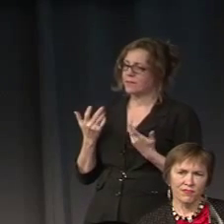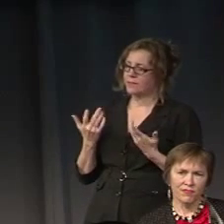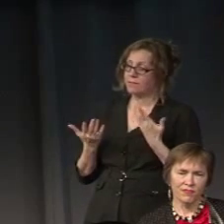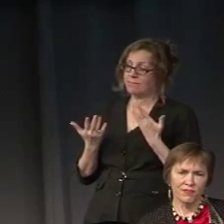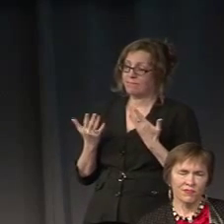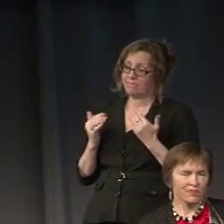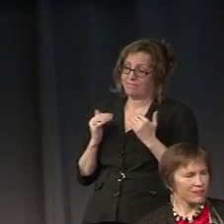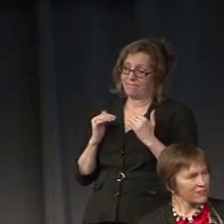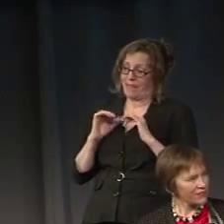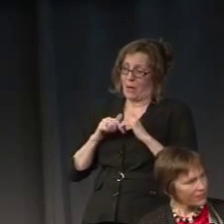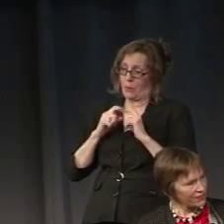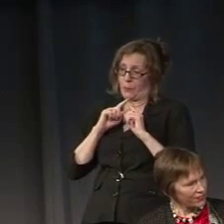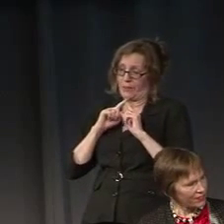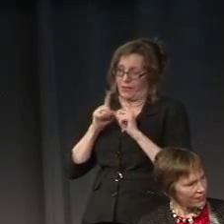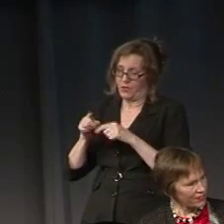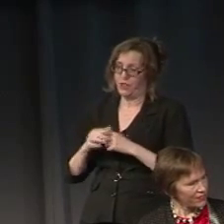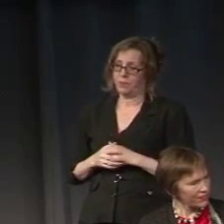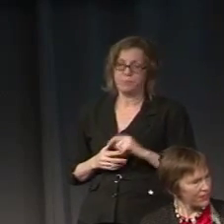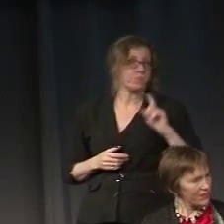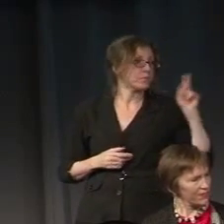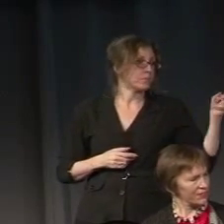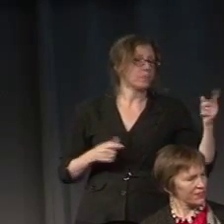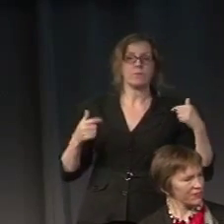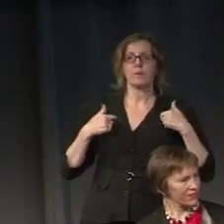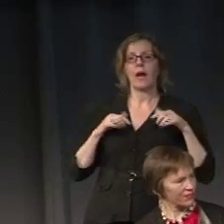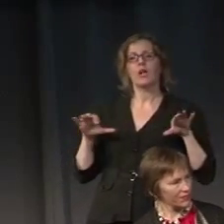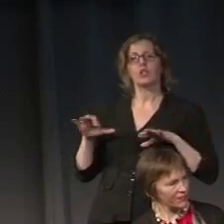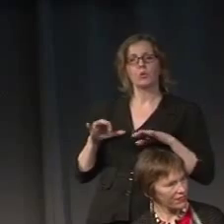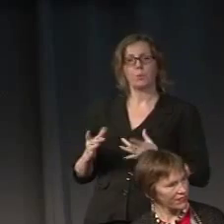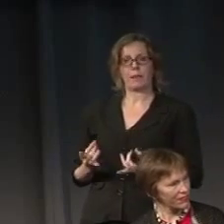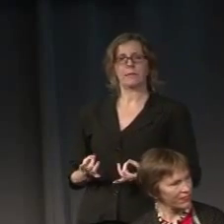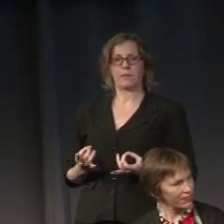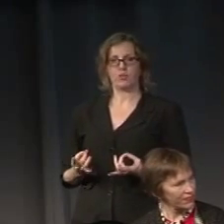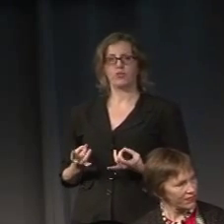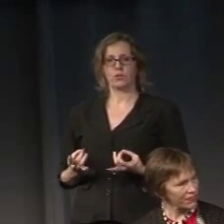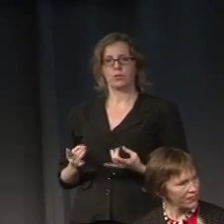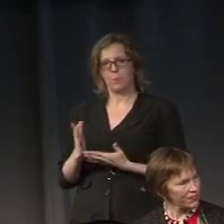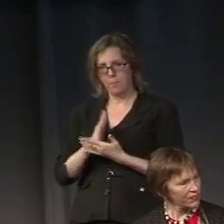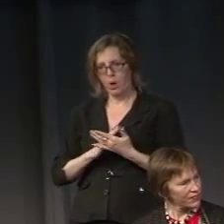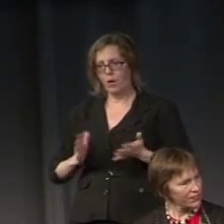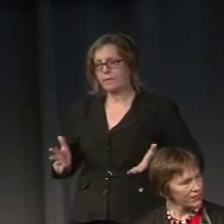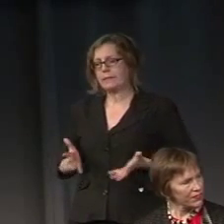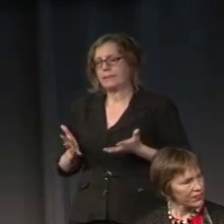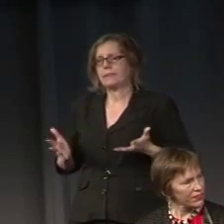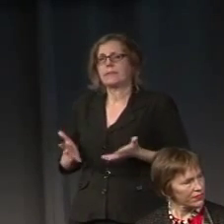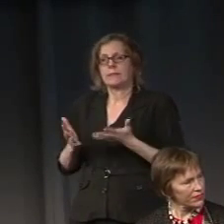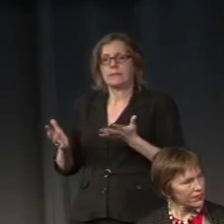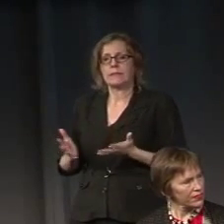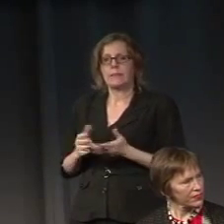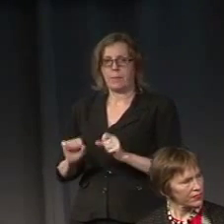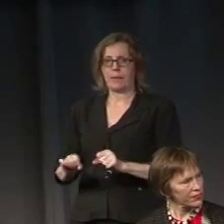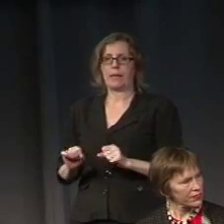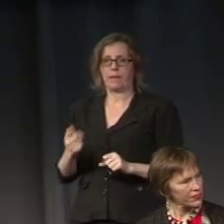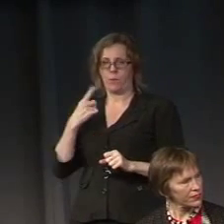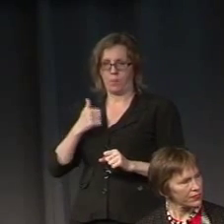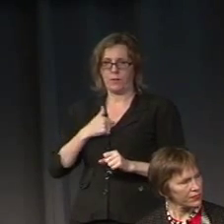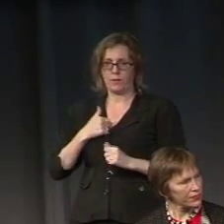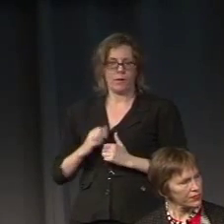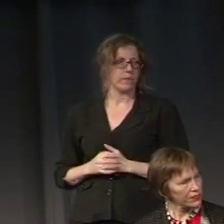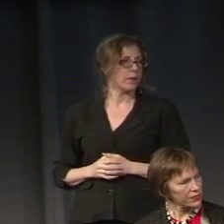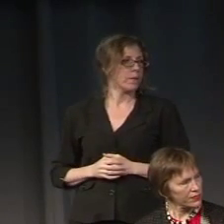I mean, meditation is a part of cultivating that ability in myself. And I do feel like I start